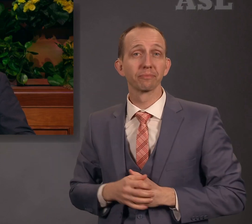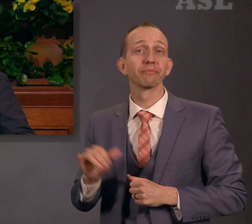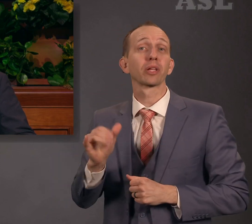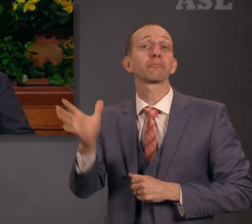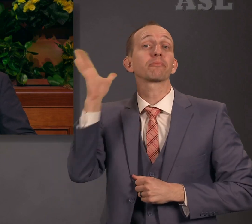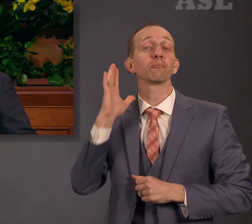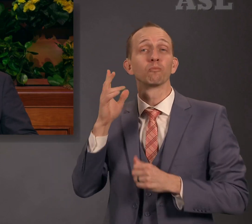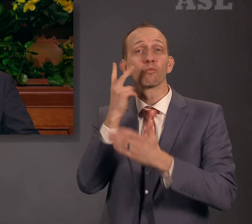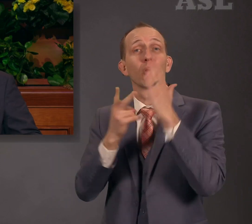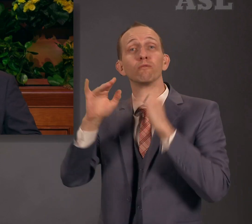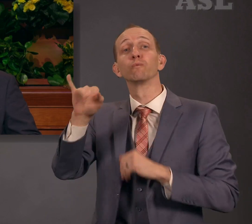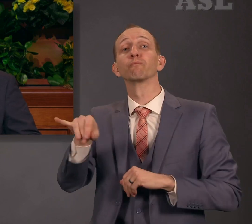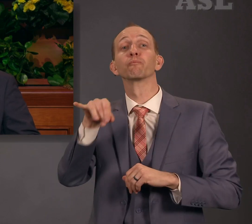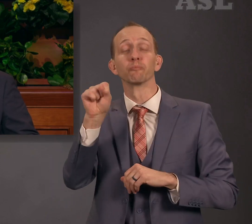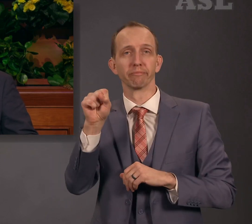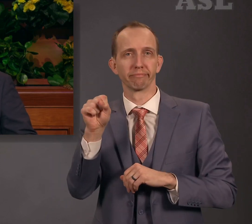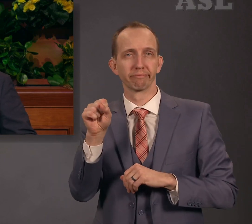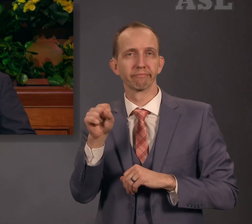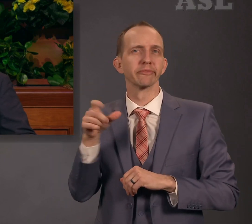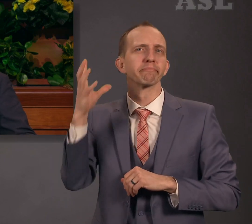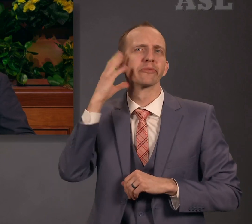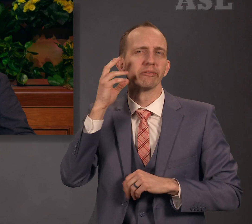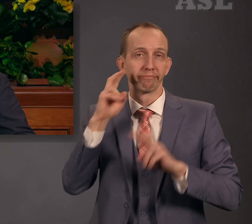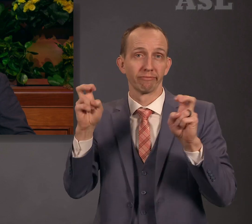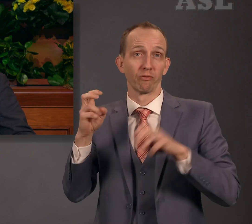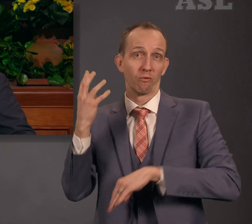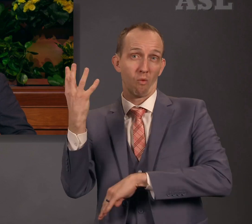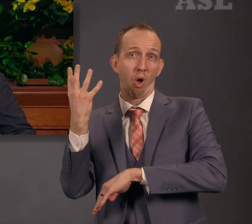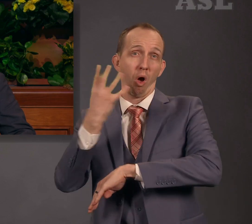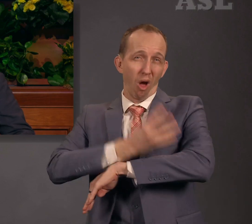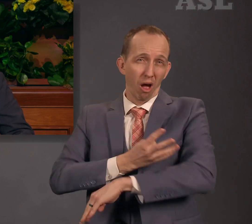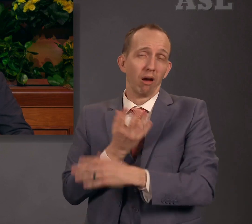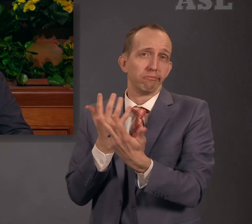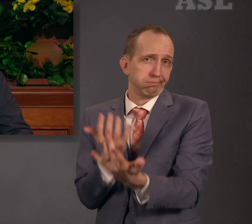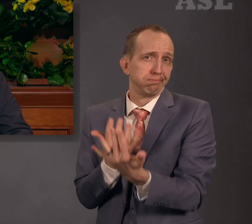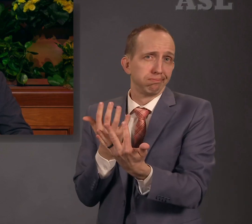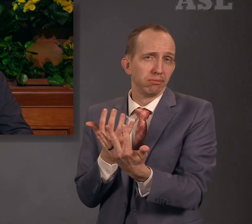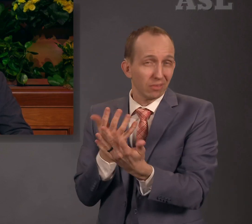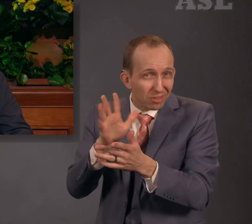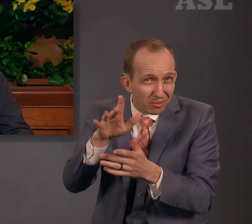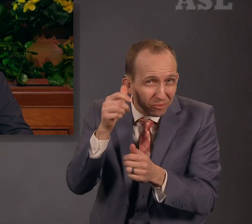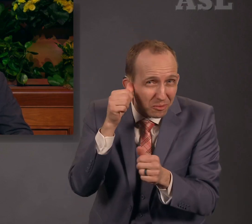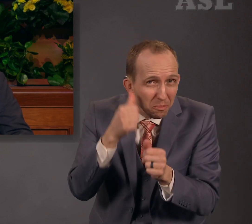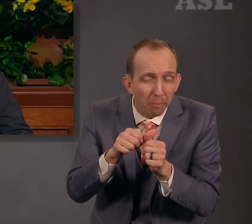the prophet Joseph Smith faced an enormous fourth day experience. Remember his pleading?